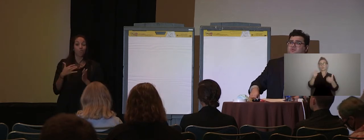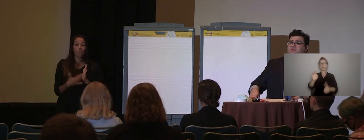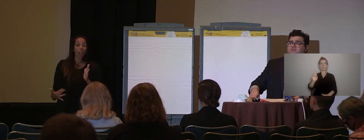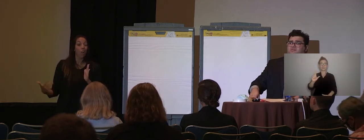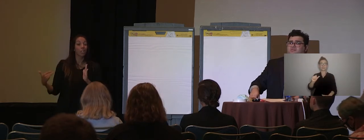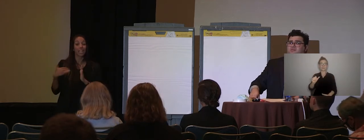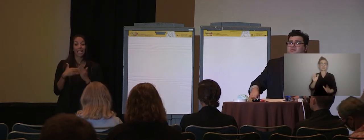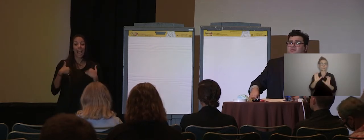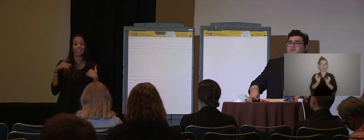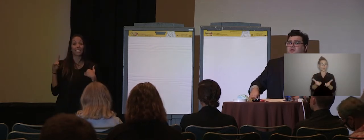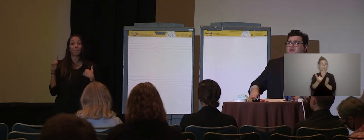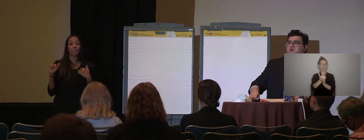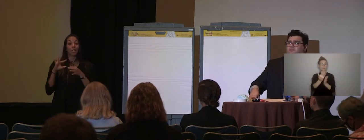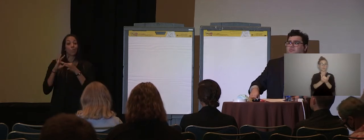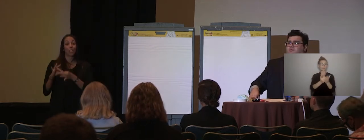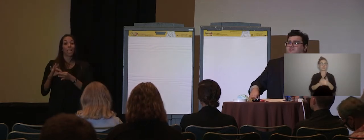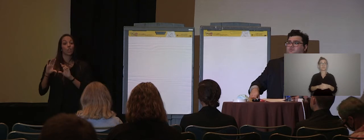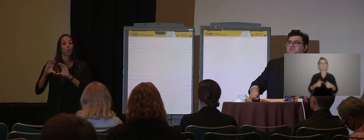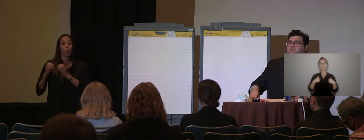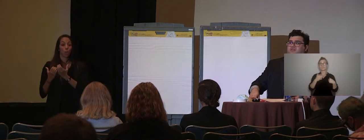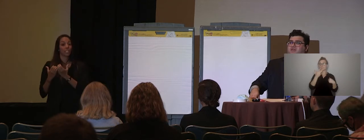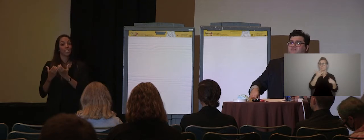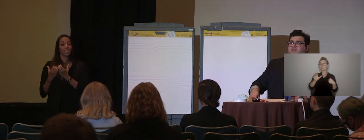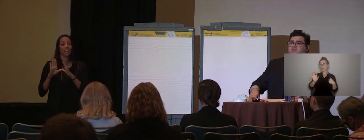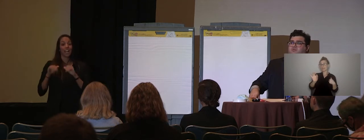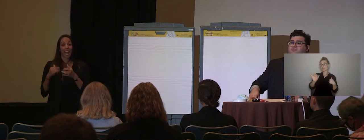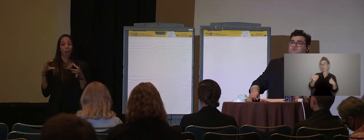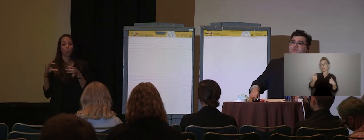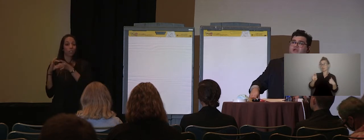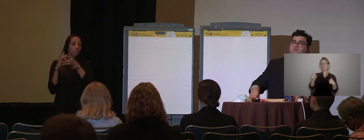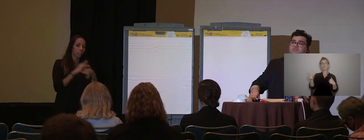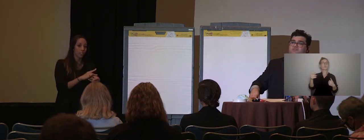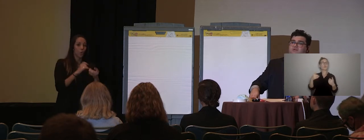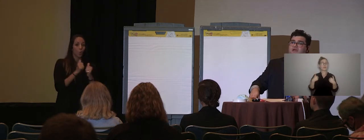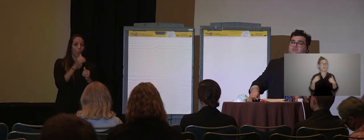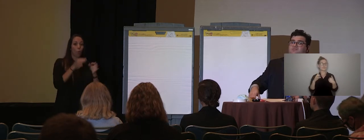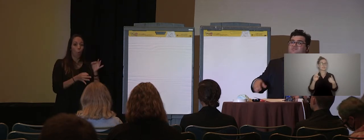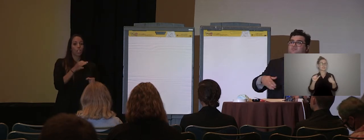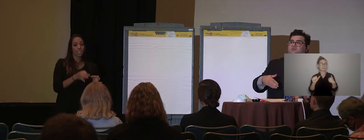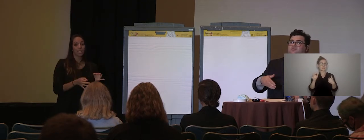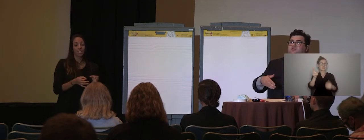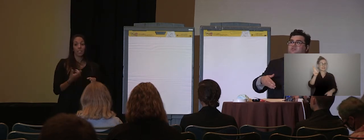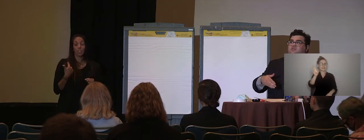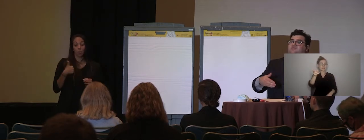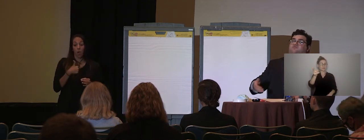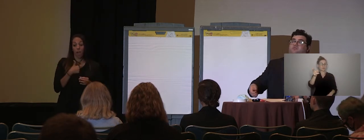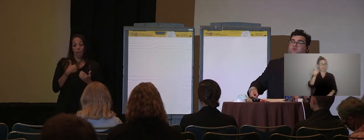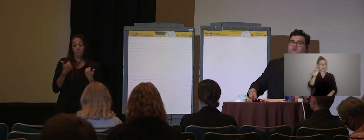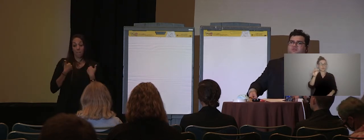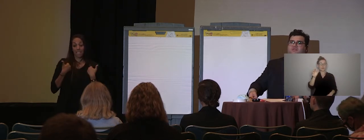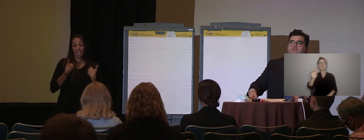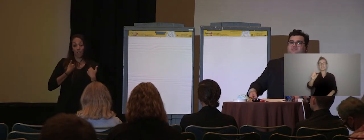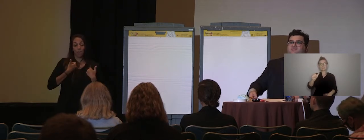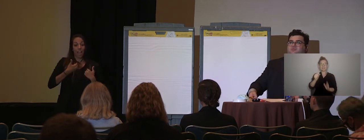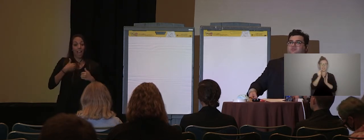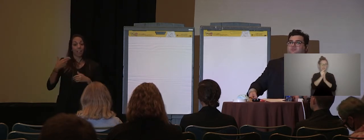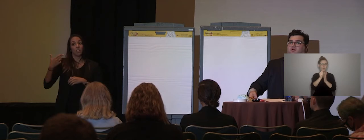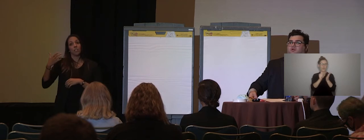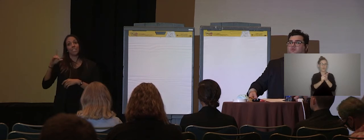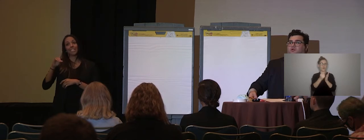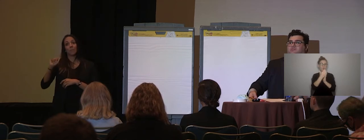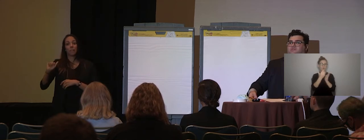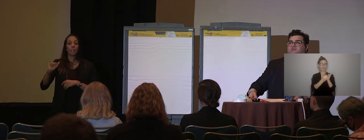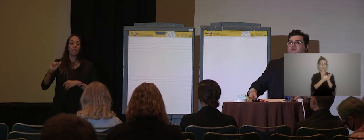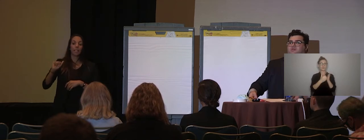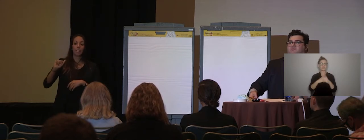disability courses. I was fortunate that FIU, the school that I went to, had a disability history, had a disability